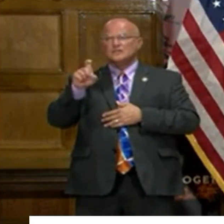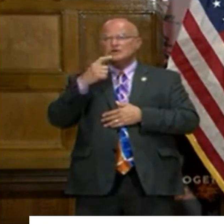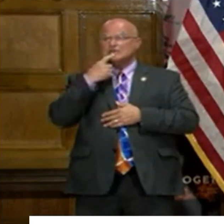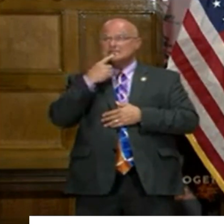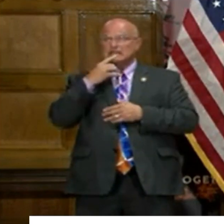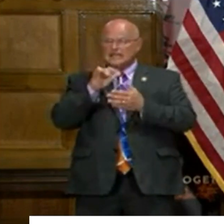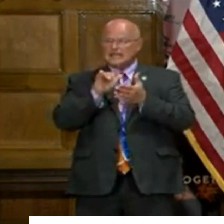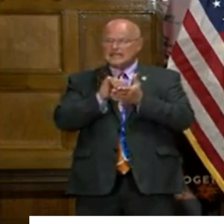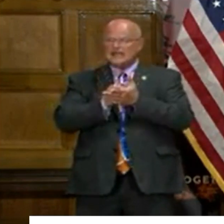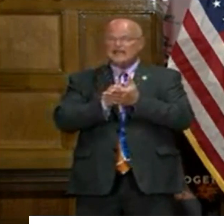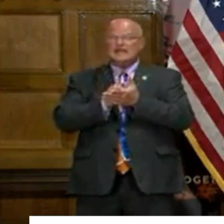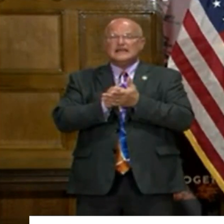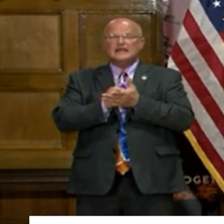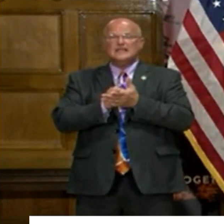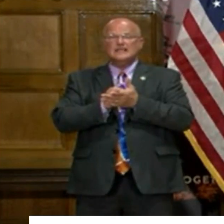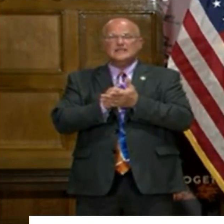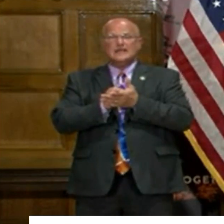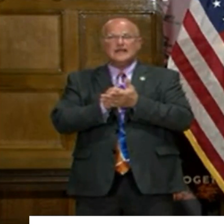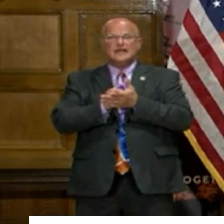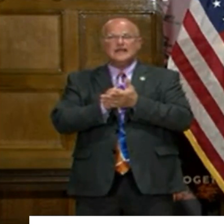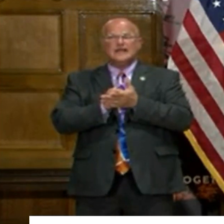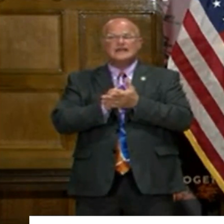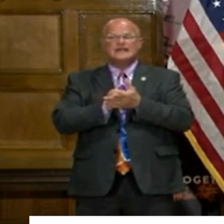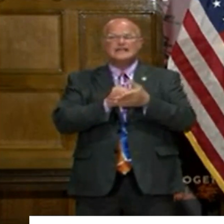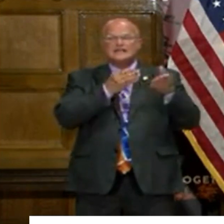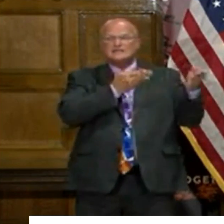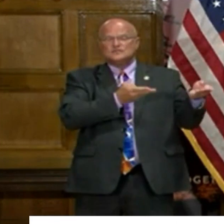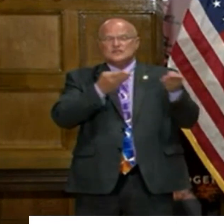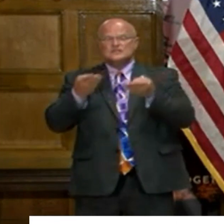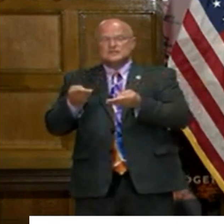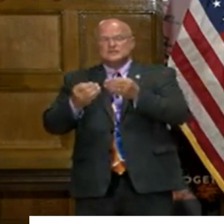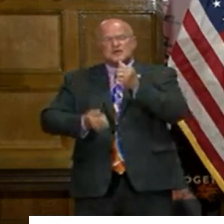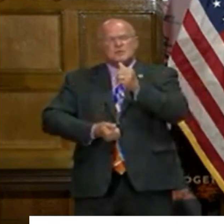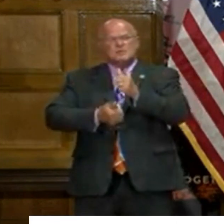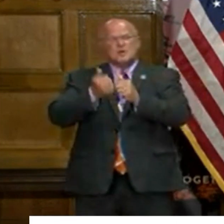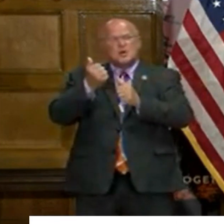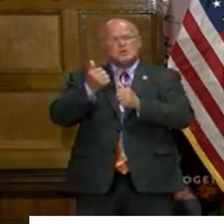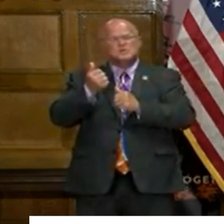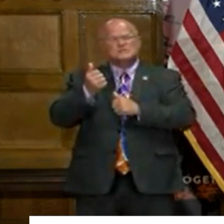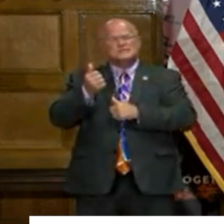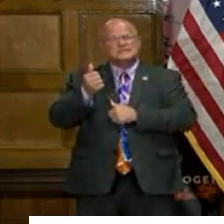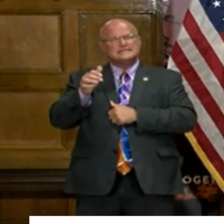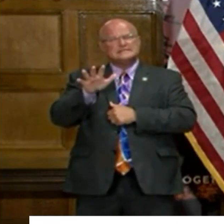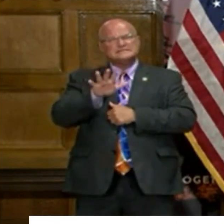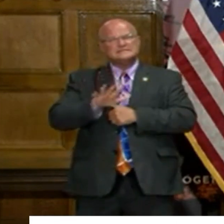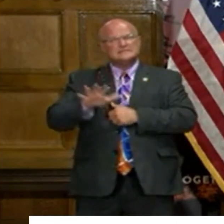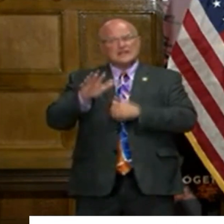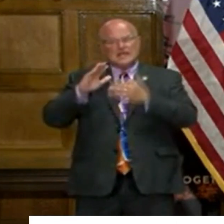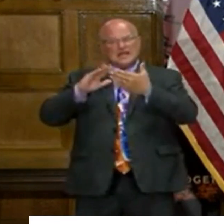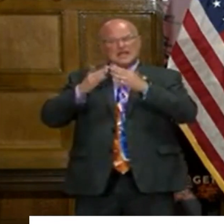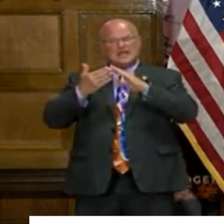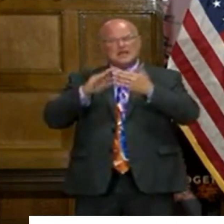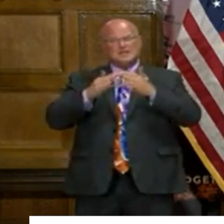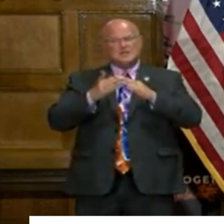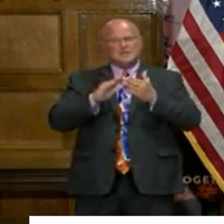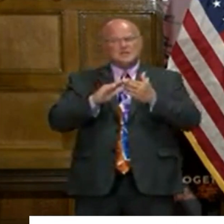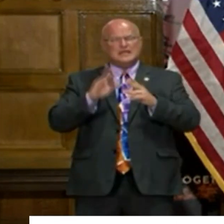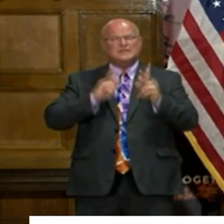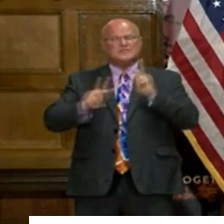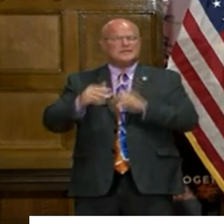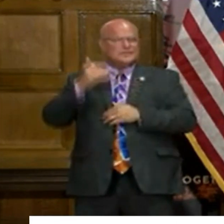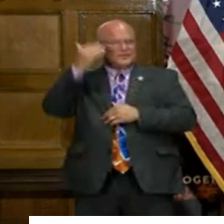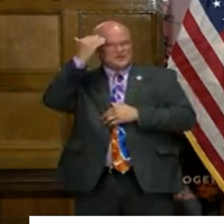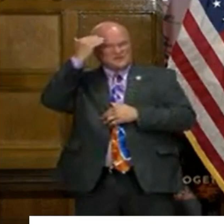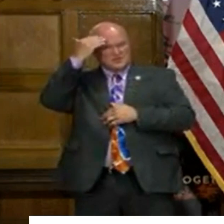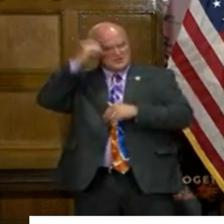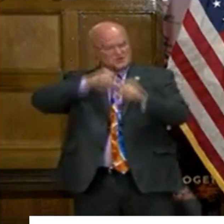was that transmission now appears to be mostly in the area of community and familial. That